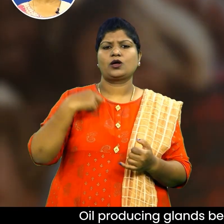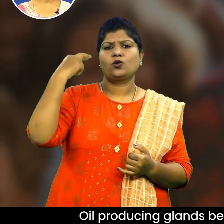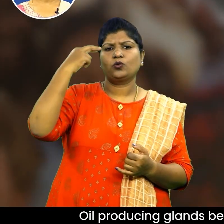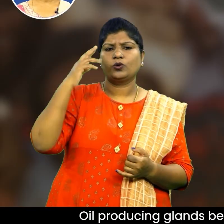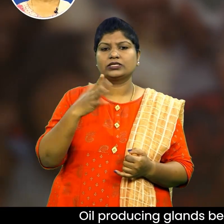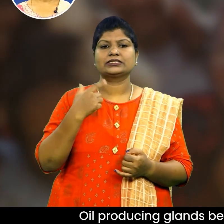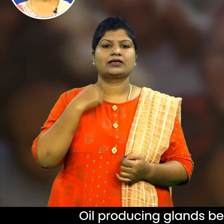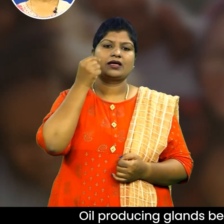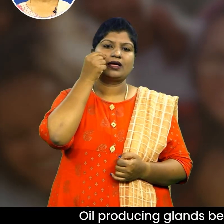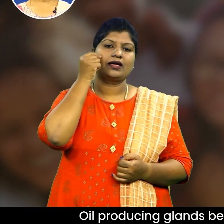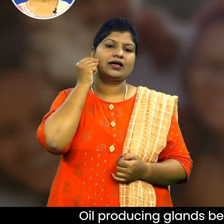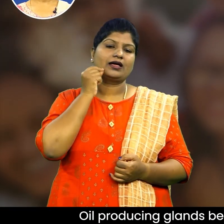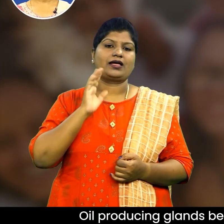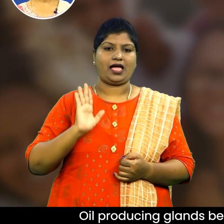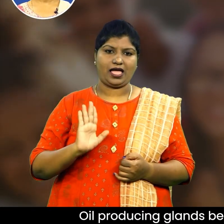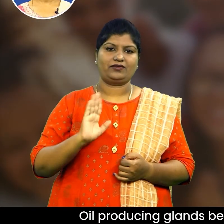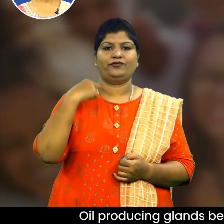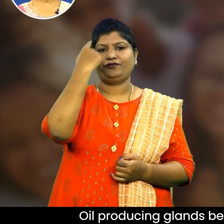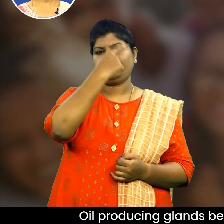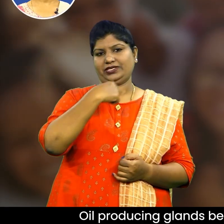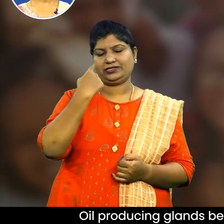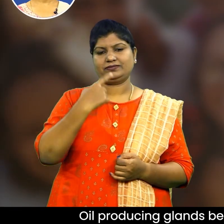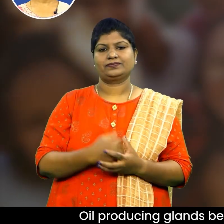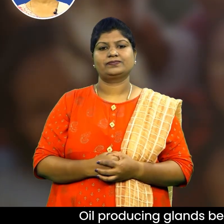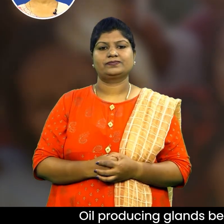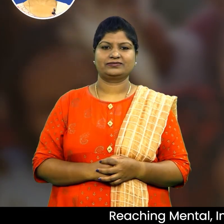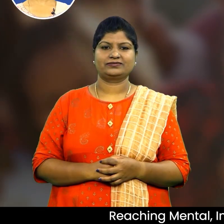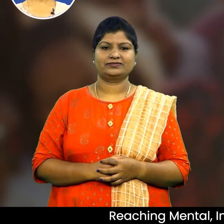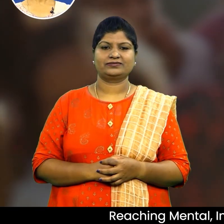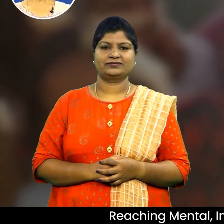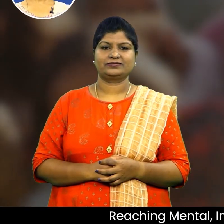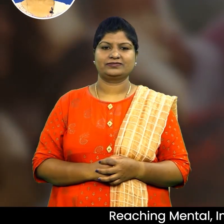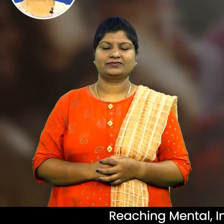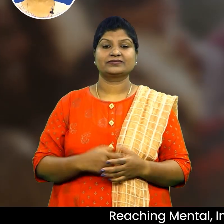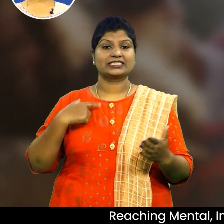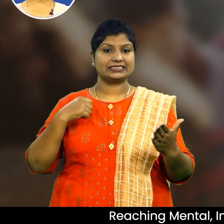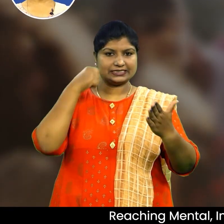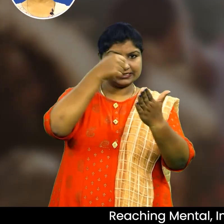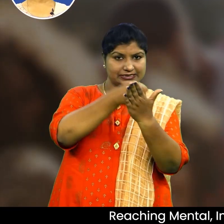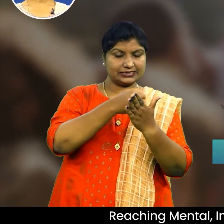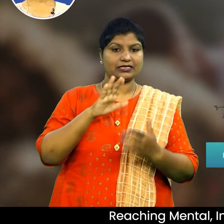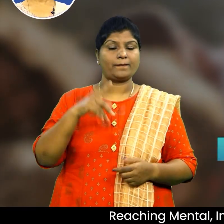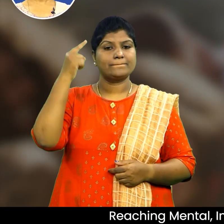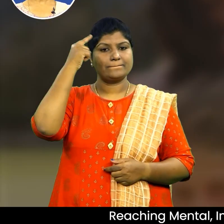face. reaching